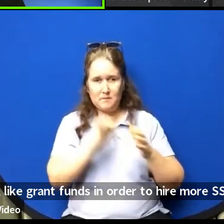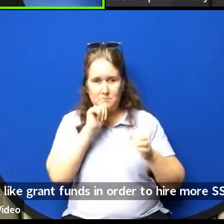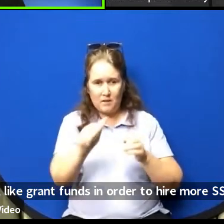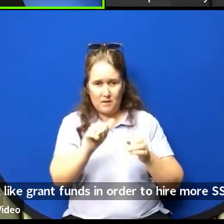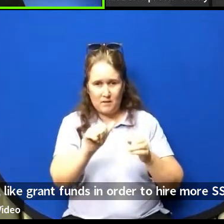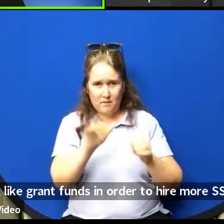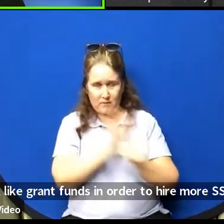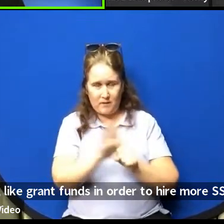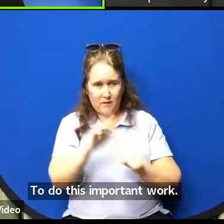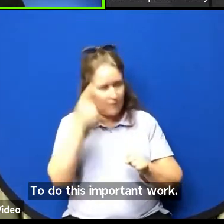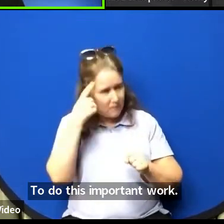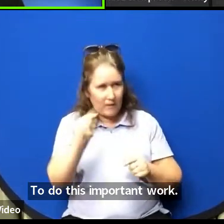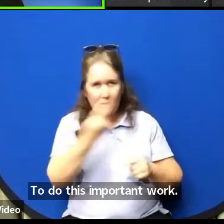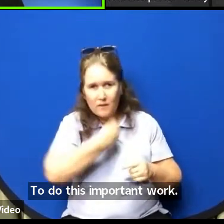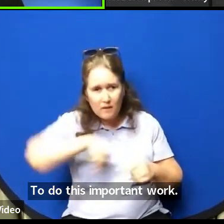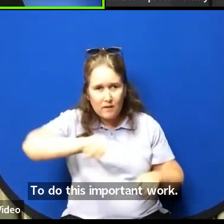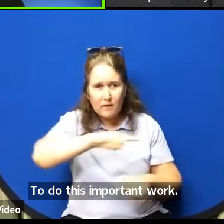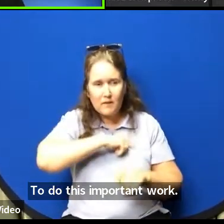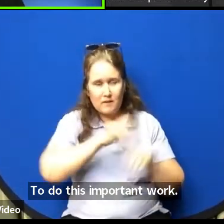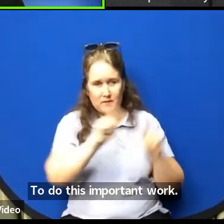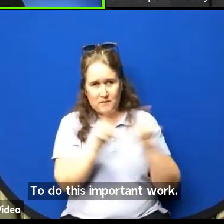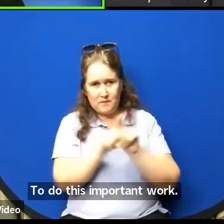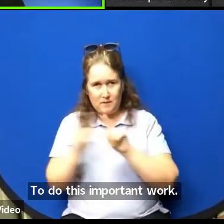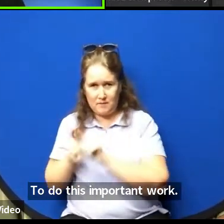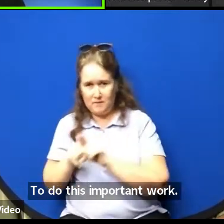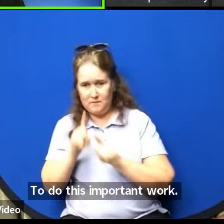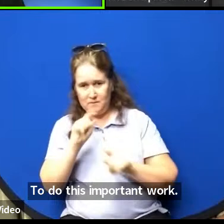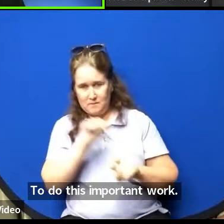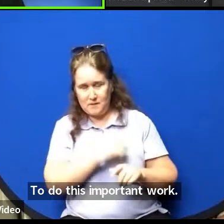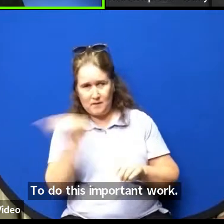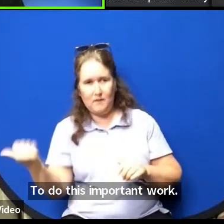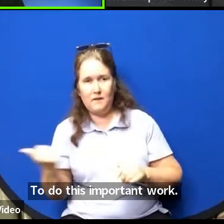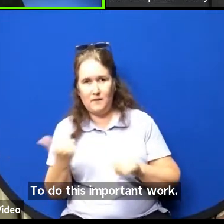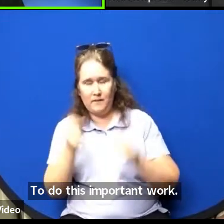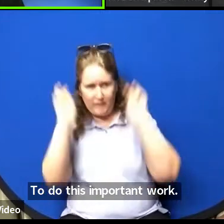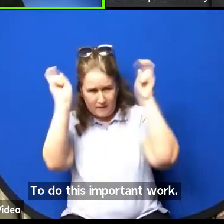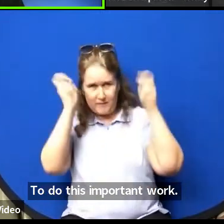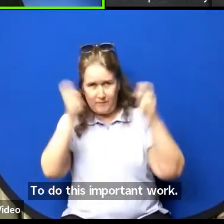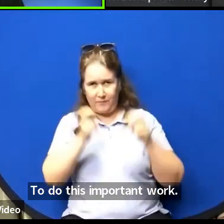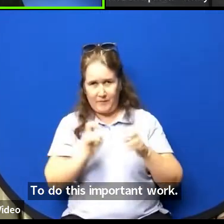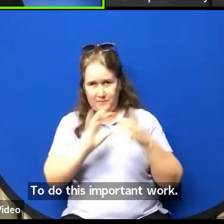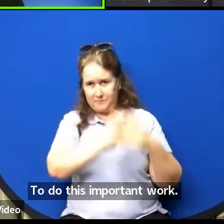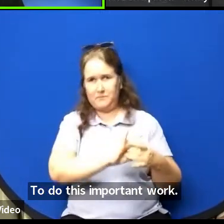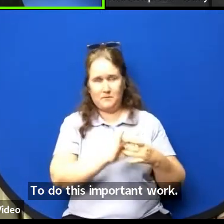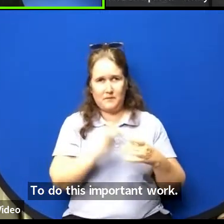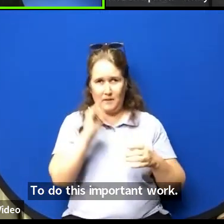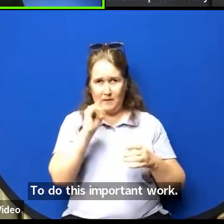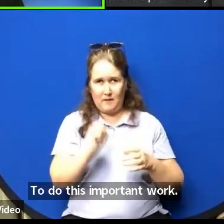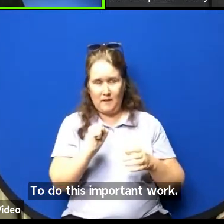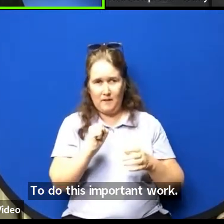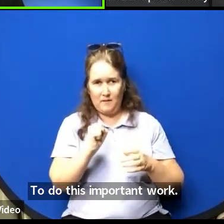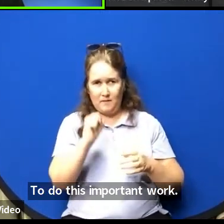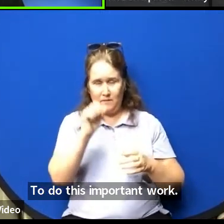And I'm wondering where the number 20 came from, because it's really just not enough for us.